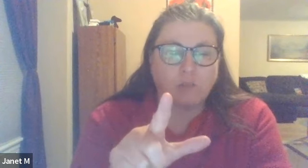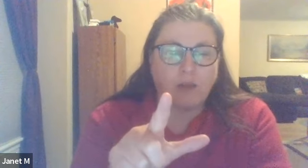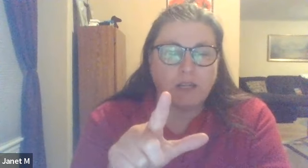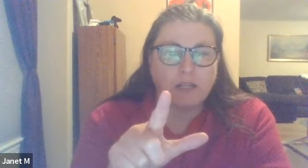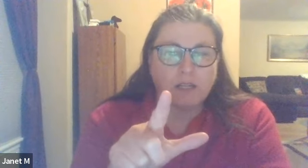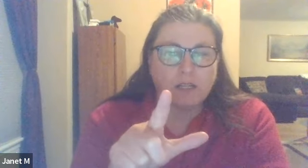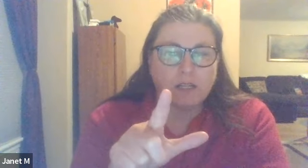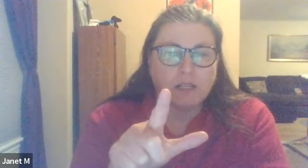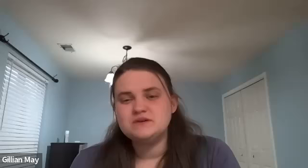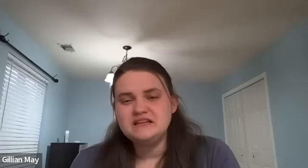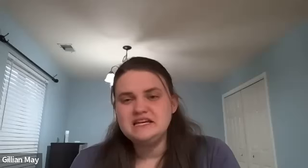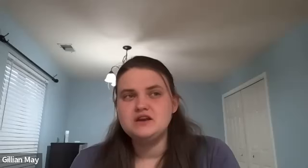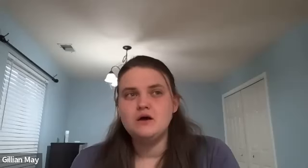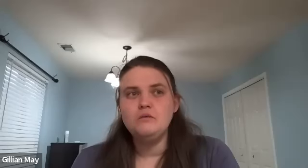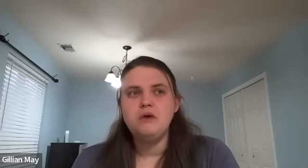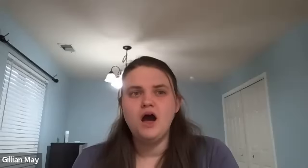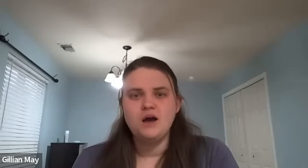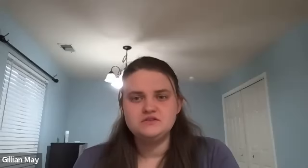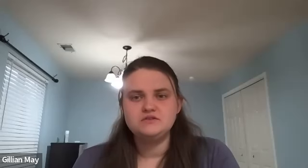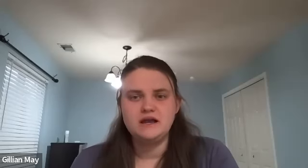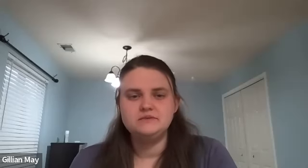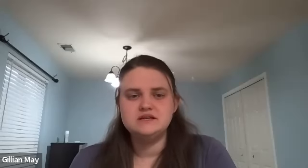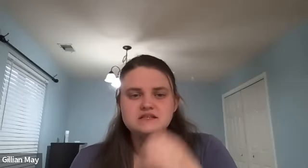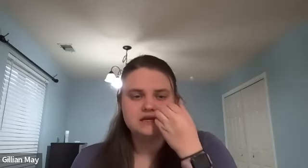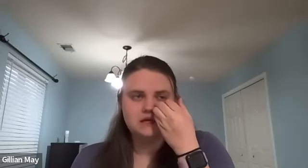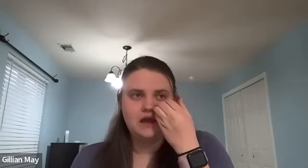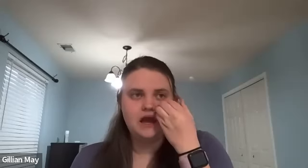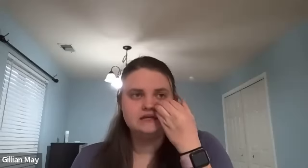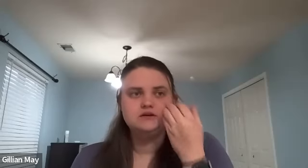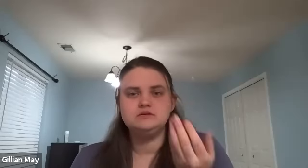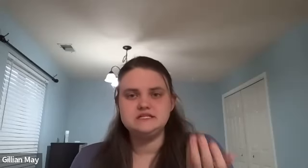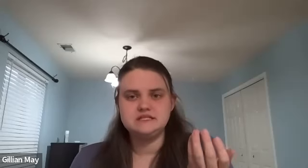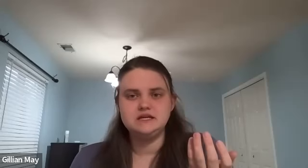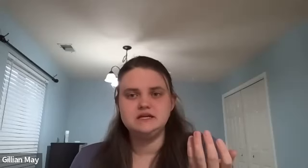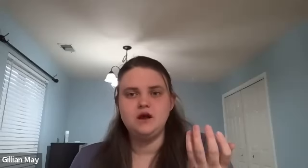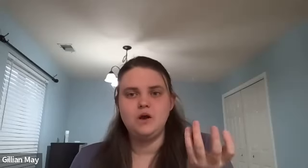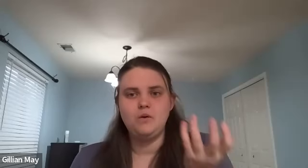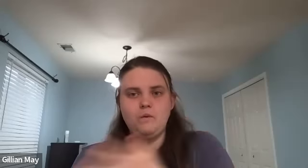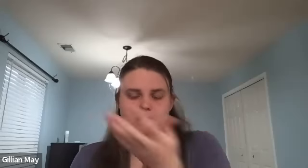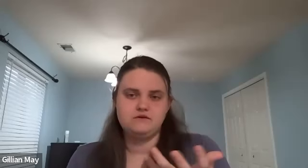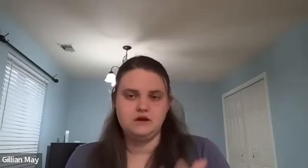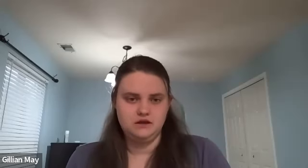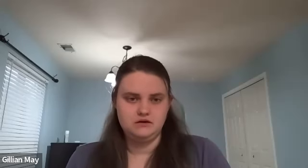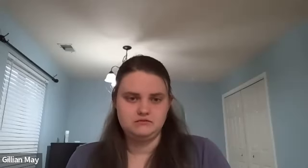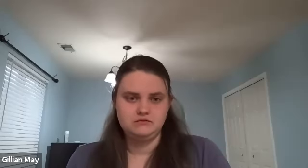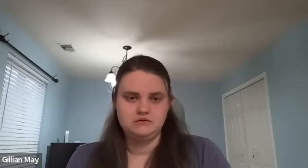way? There's really no popular way because like I equally see it wherever I go.